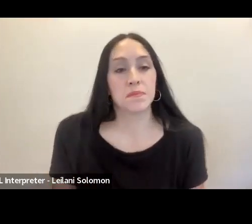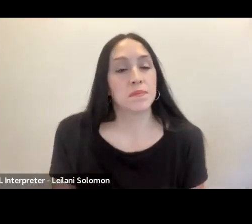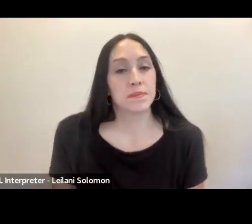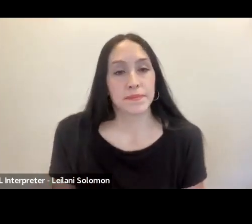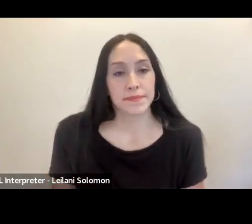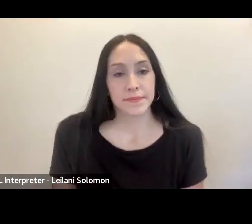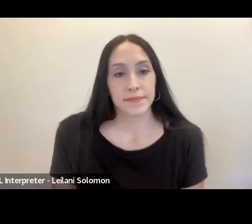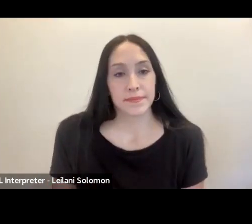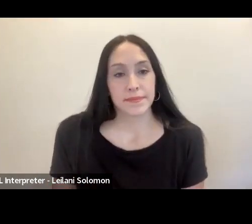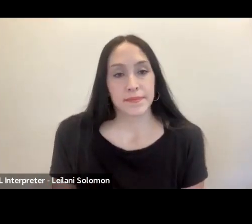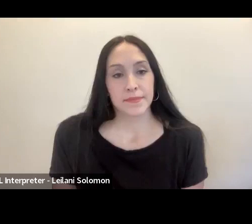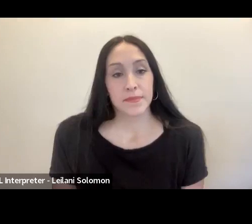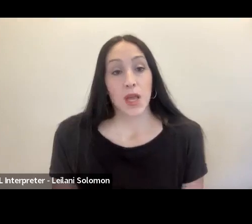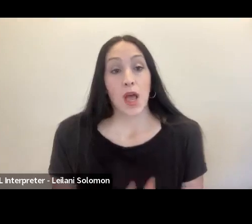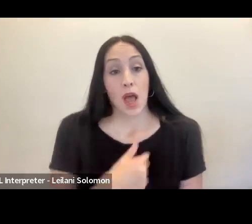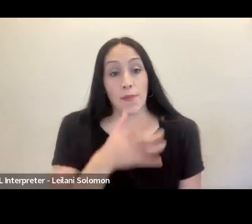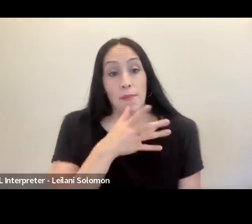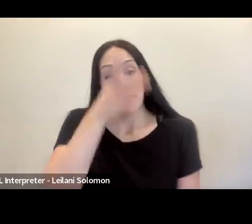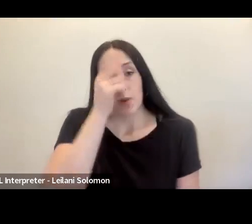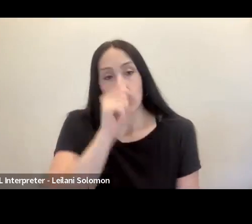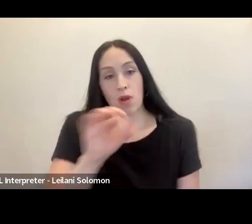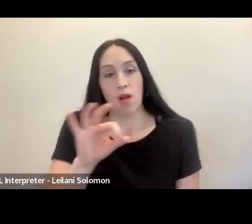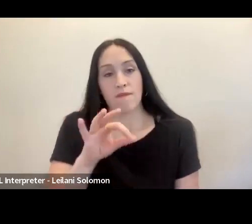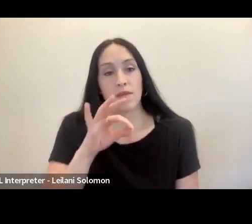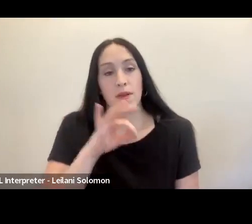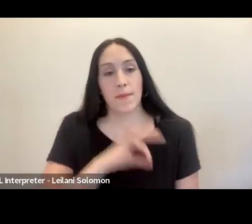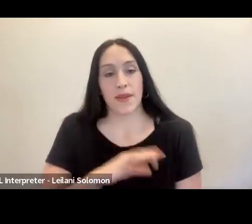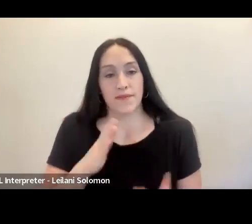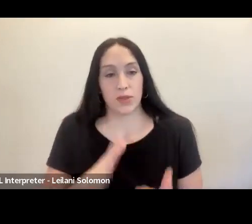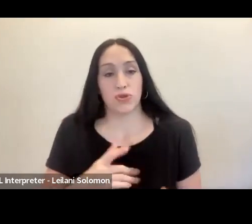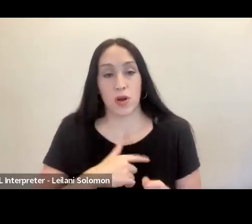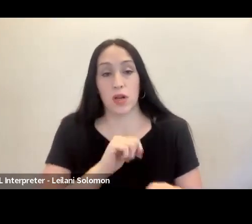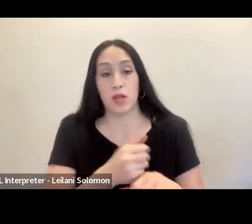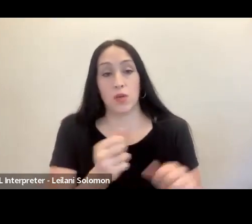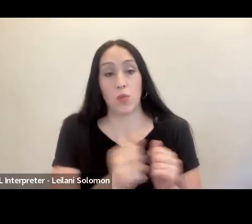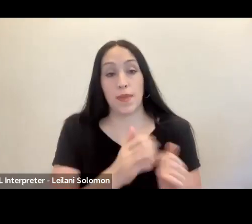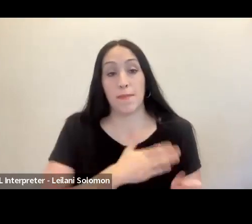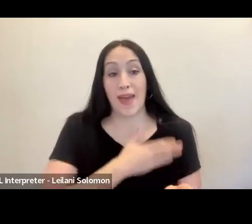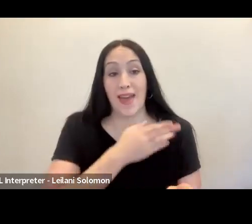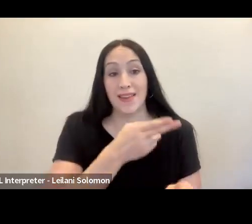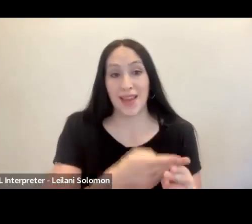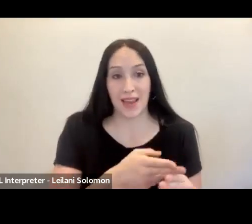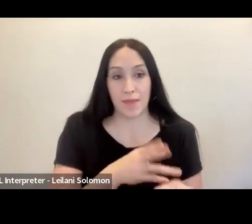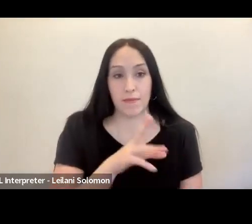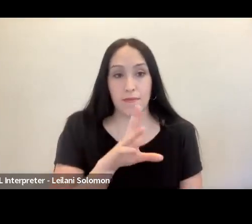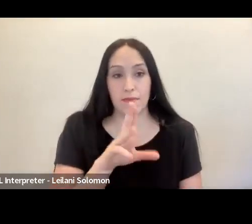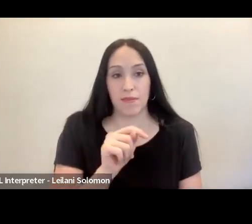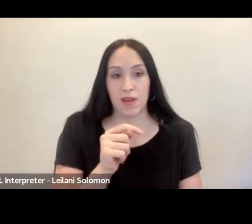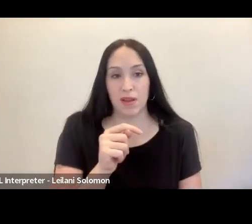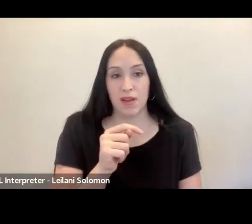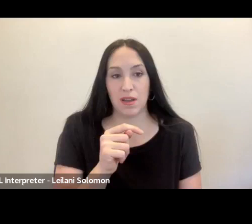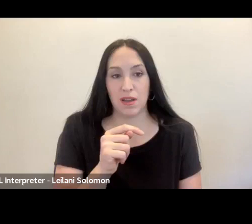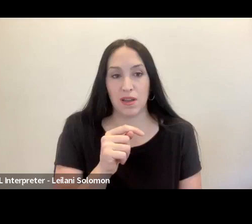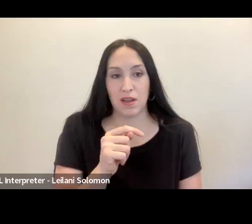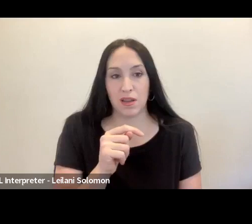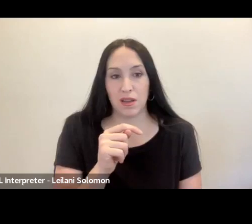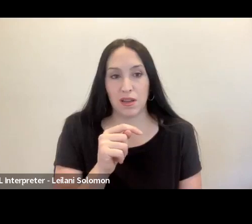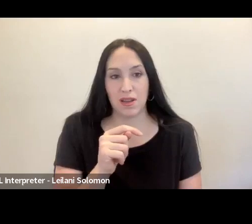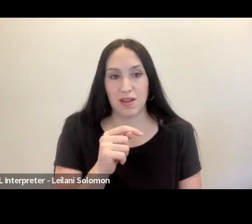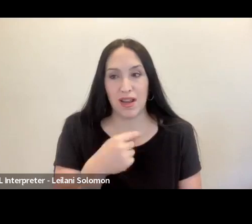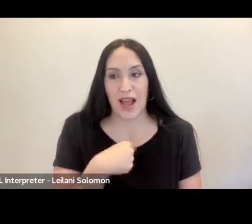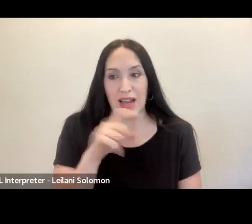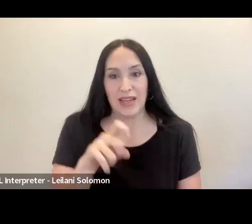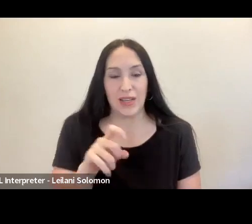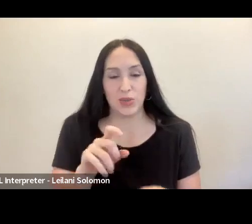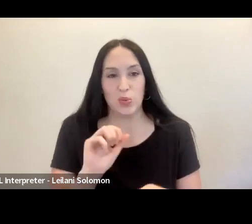I'm a parent of a beneficiary. I opened an account with my name on it, but now I realize I've opened it in my son's name. Can I change it now? Call